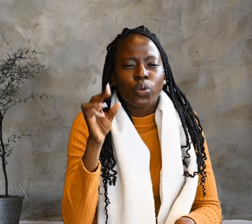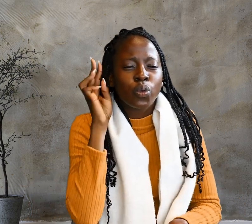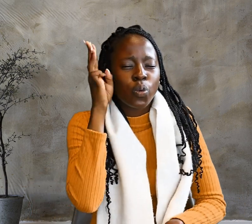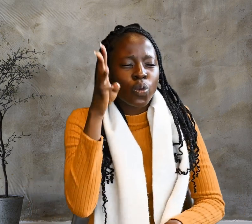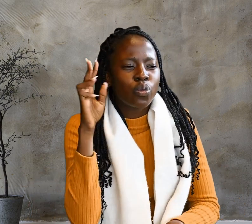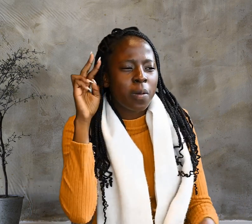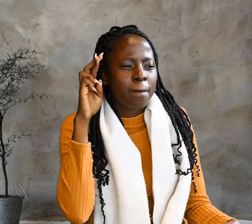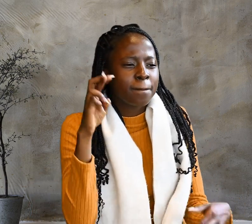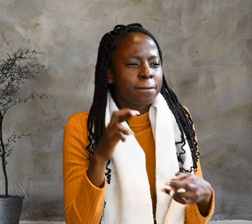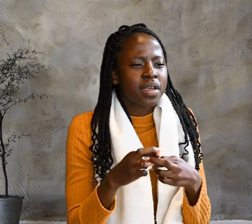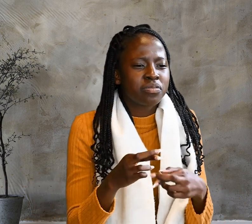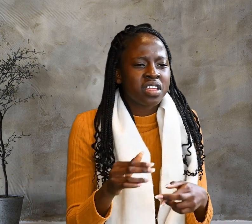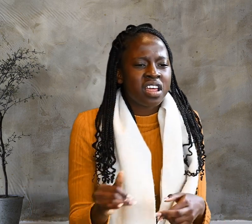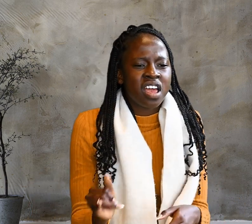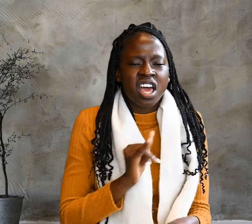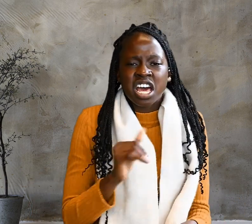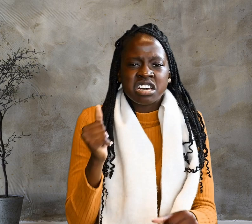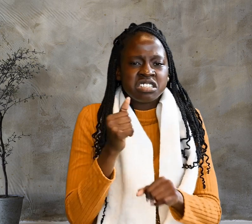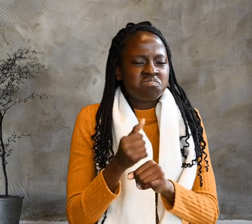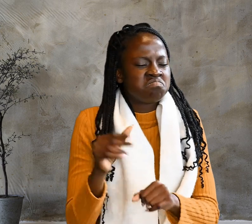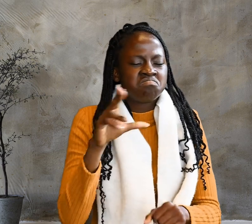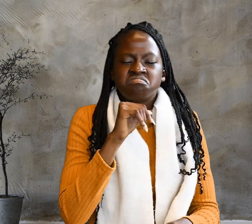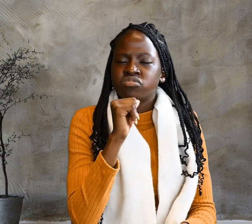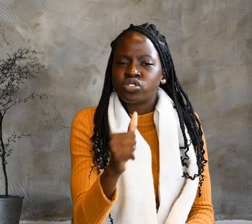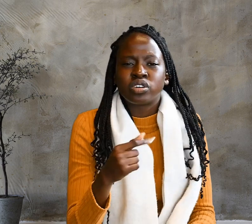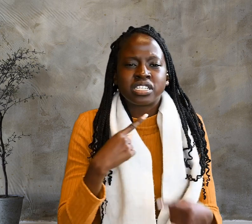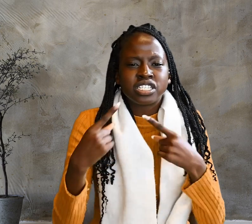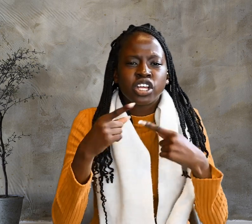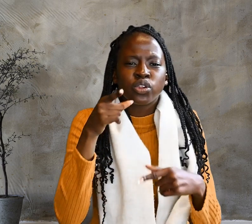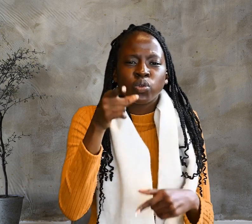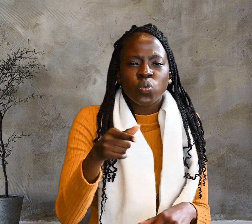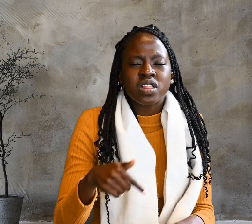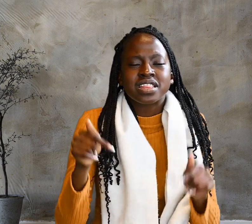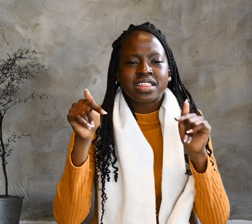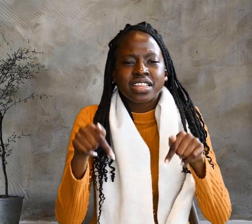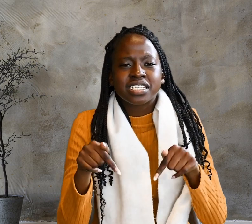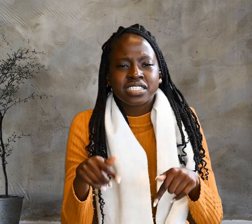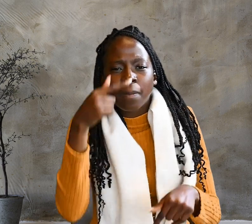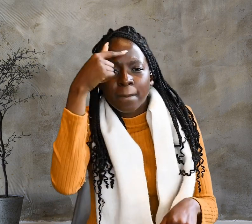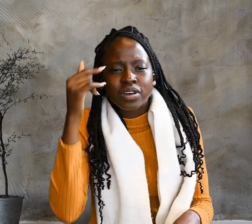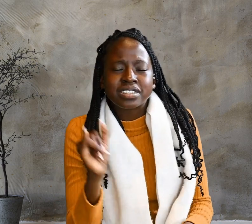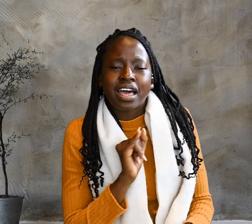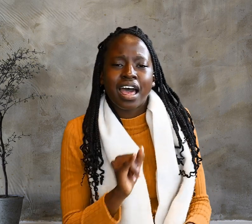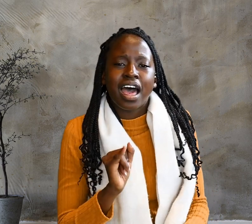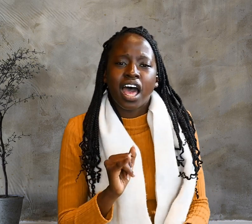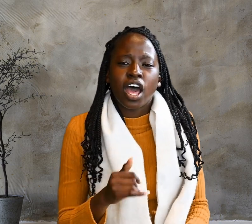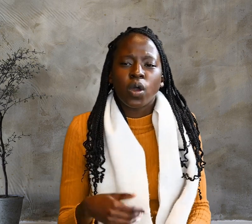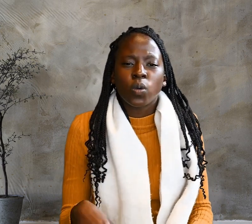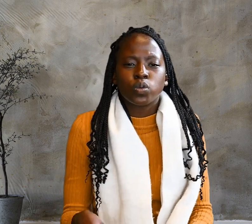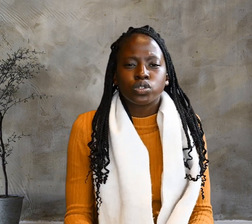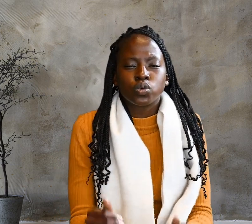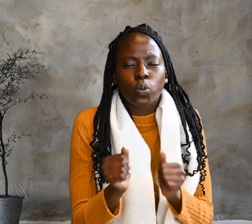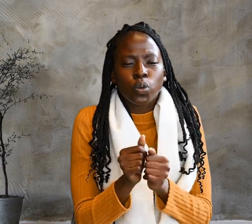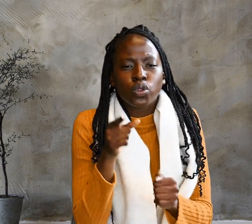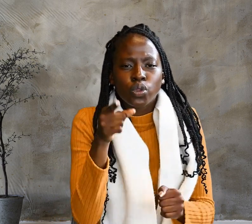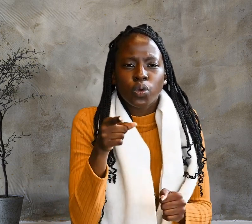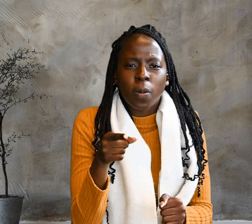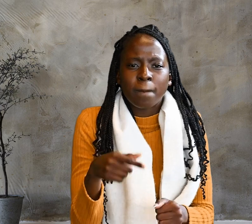I did not tell you this from the beginning, because I was with you, but now I am going to him